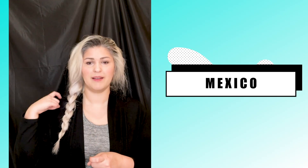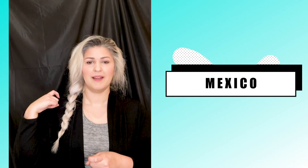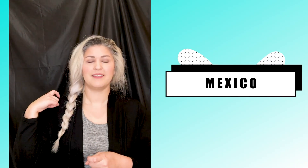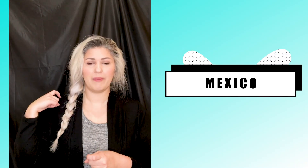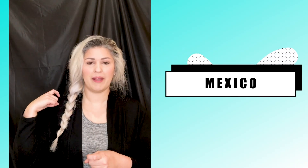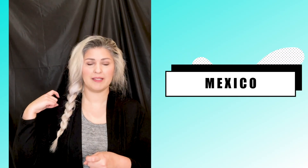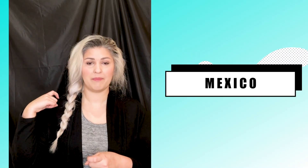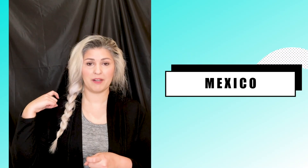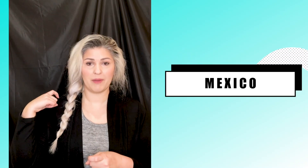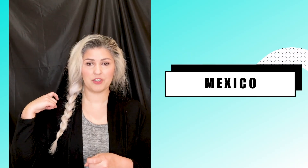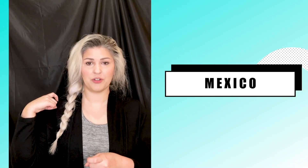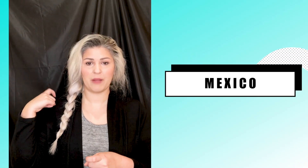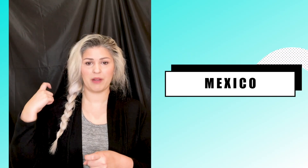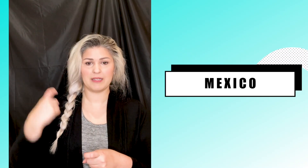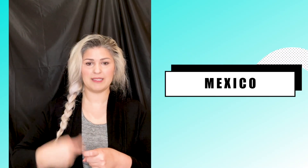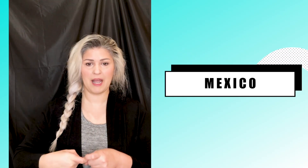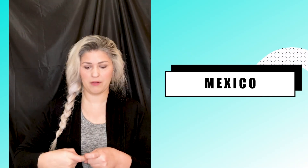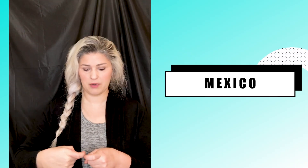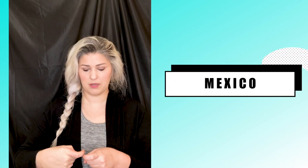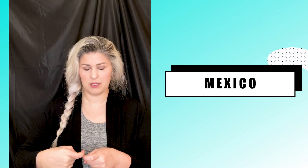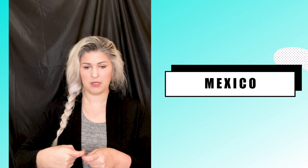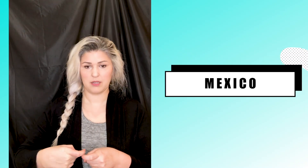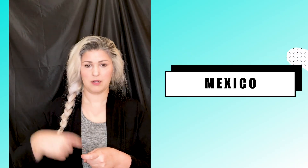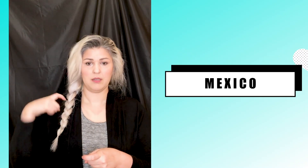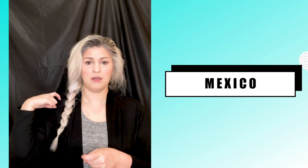down. Dominant hand is up here at my shoulder, and I bring it down